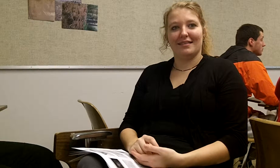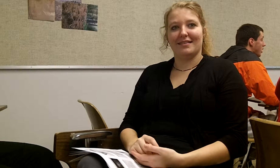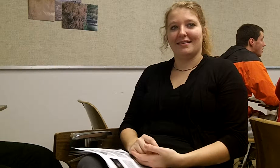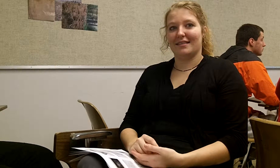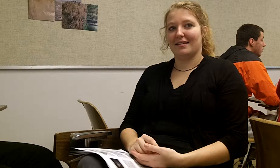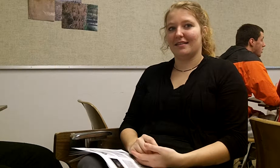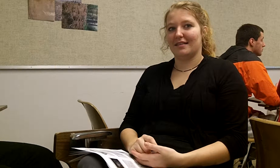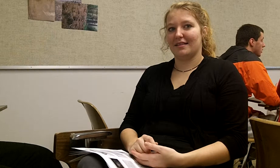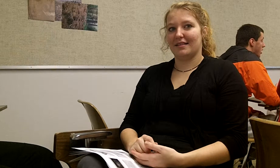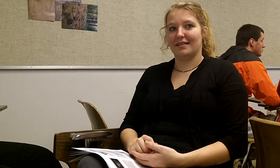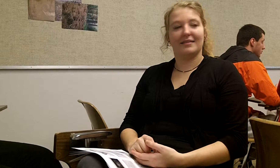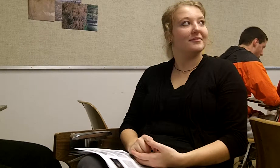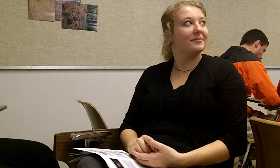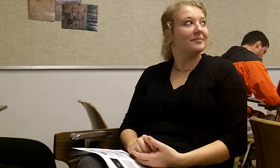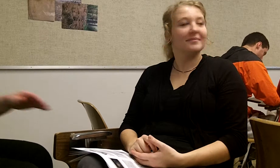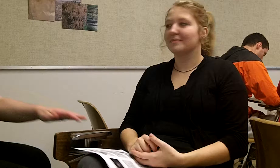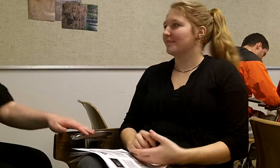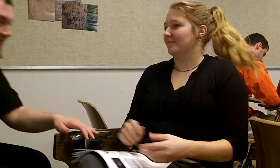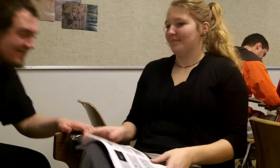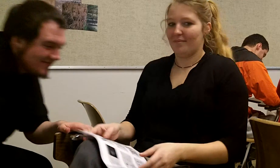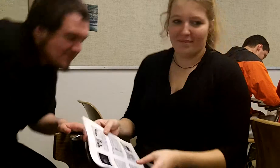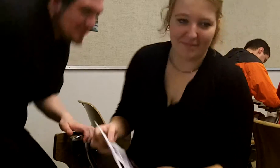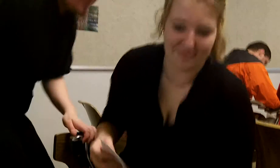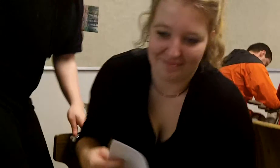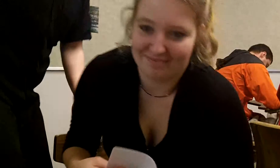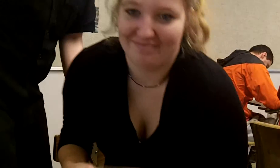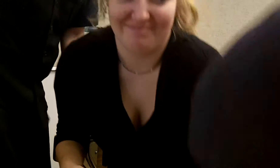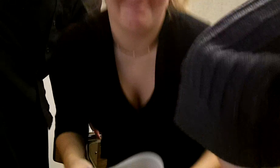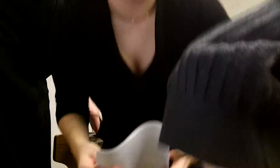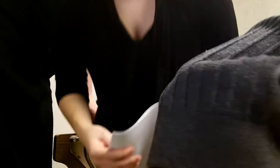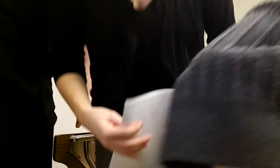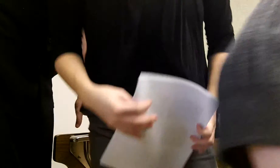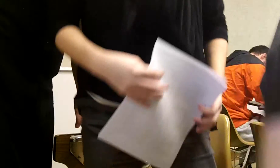at least have some diversity here. All right. So what we've talked about so far.